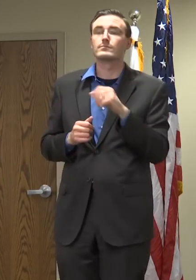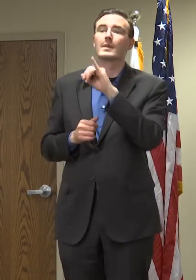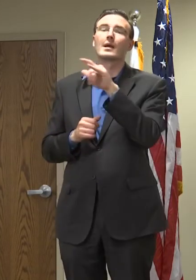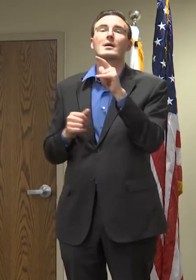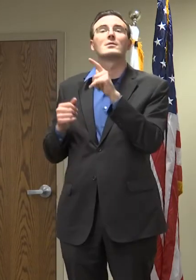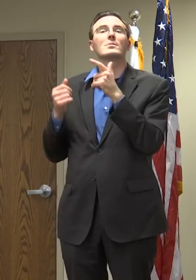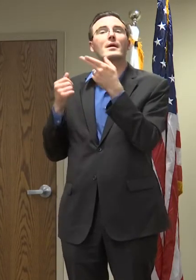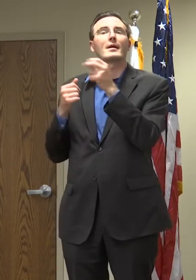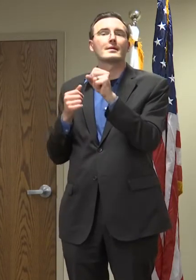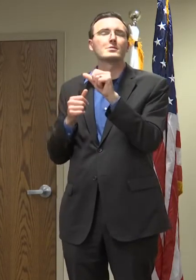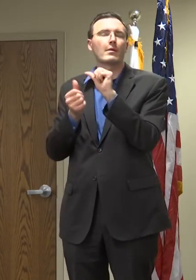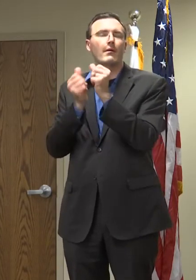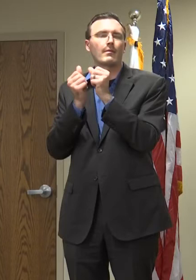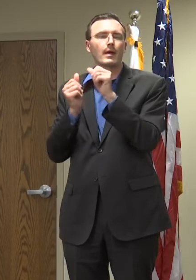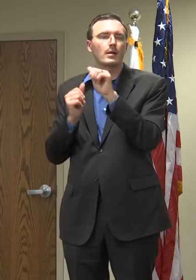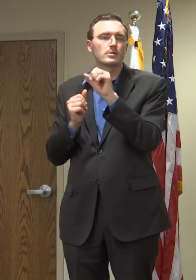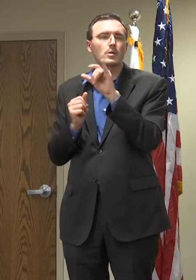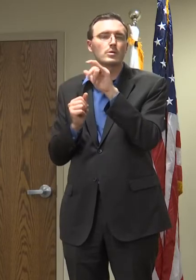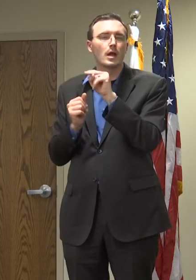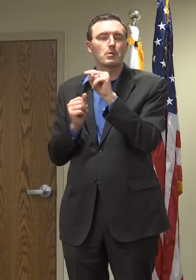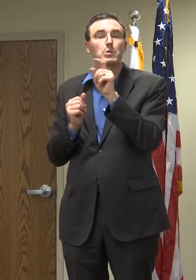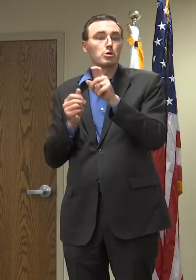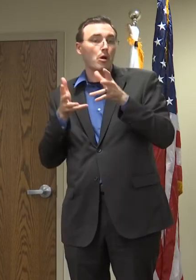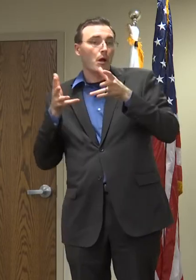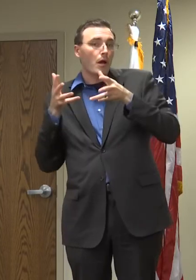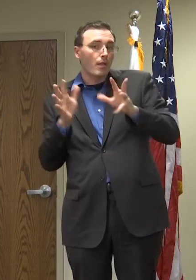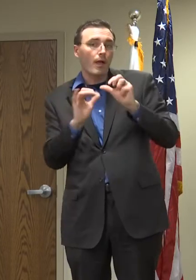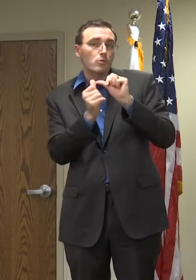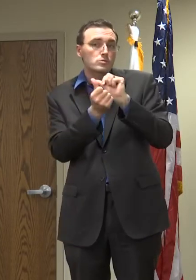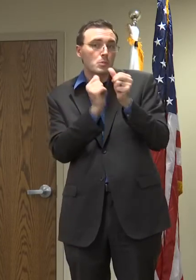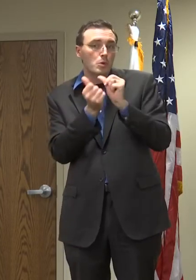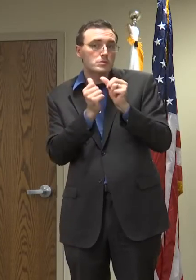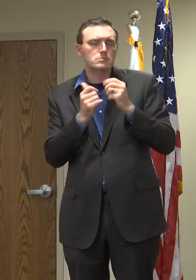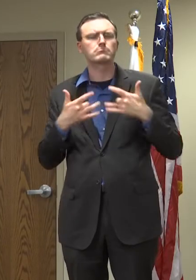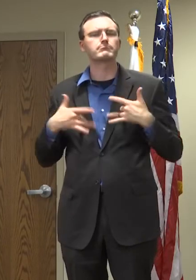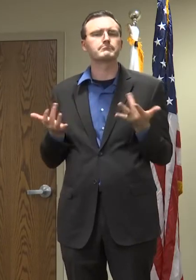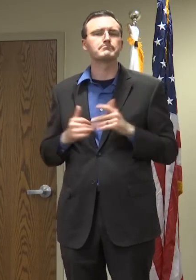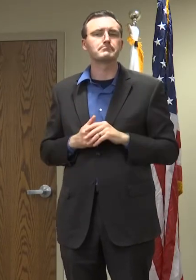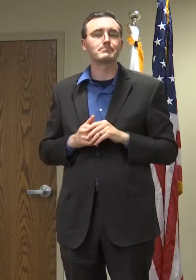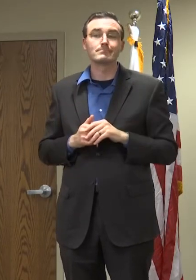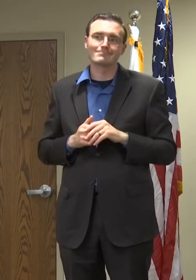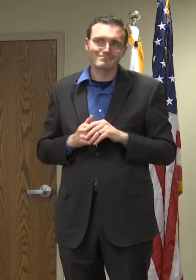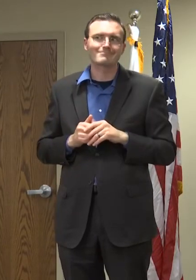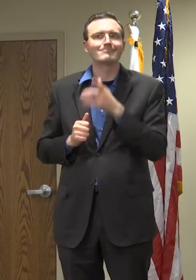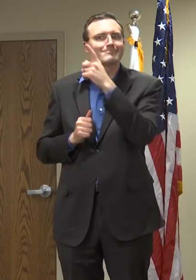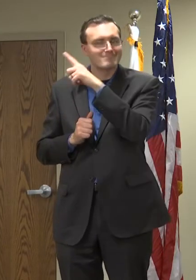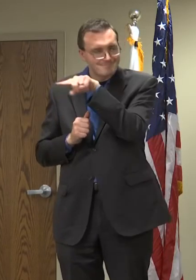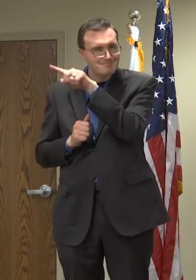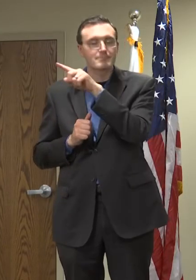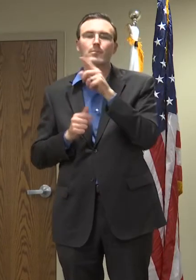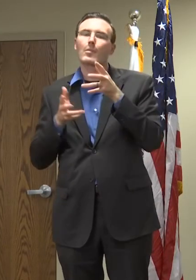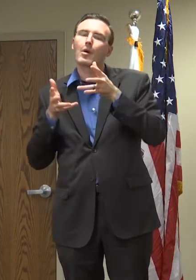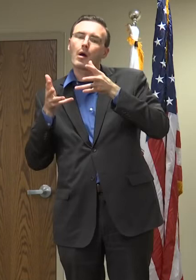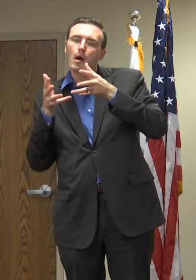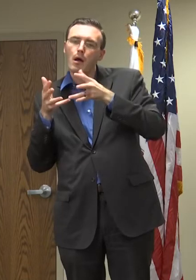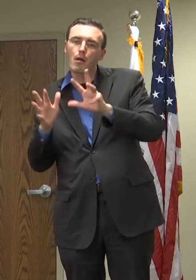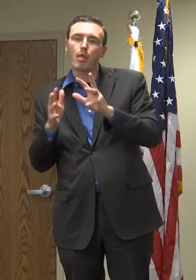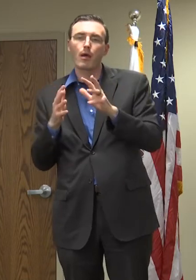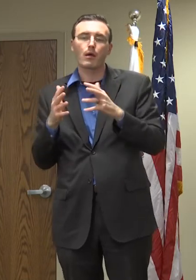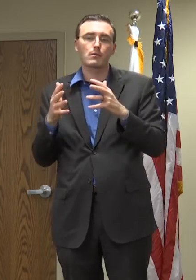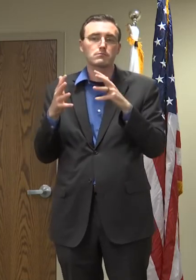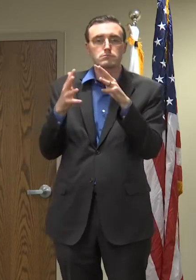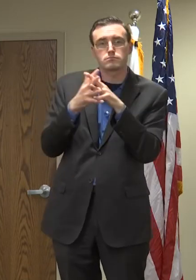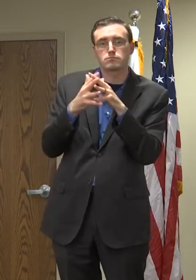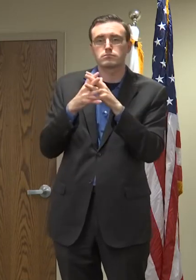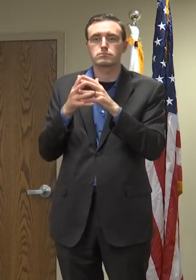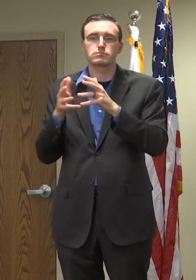some guidance regarding how much competition, what kind of contact sports will be allowed and permitted, what will those kind of team plays, how